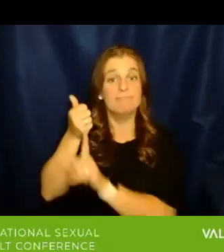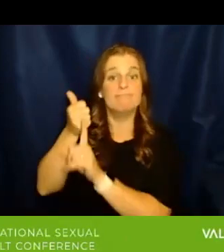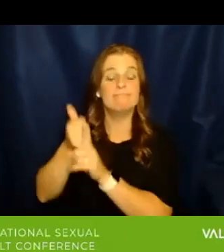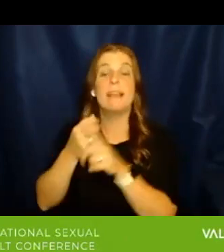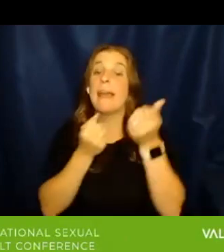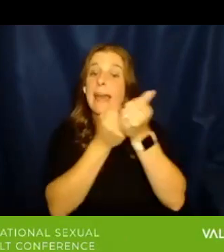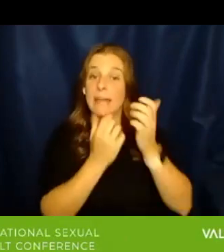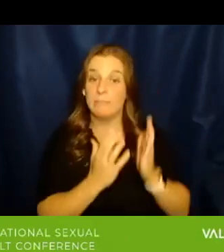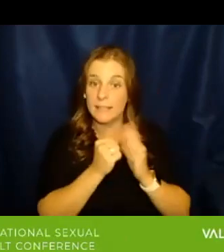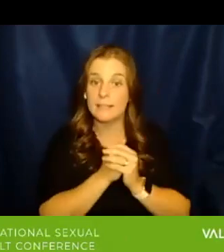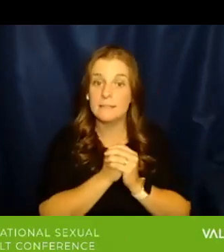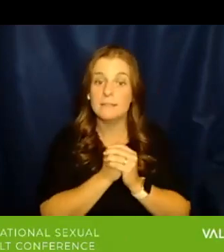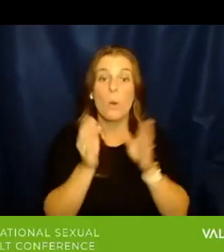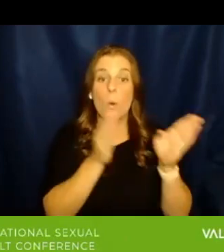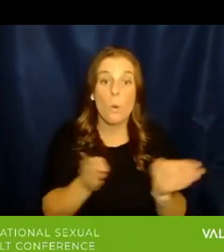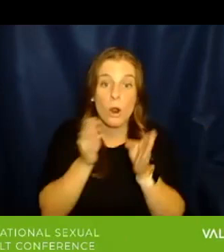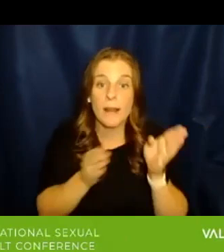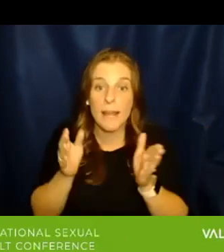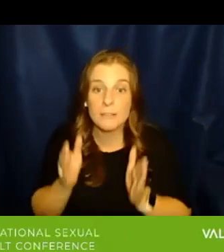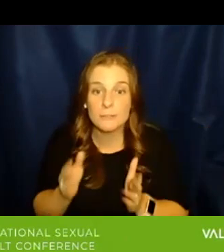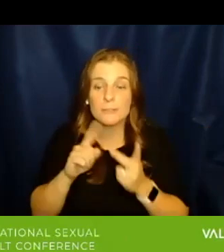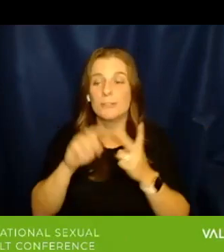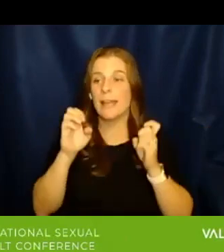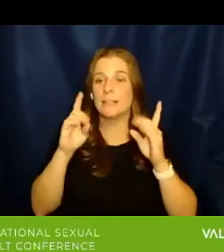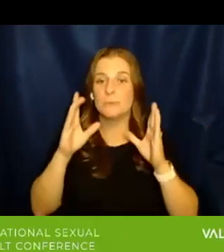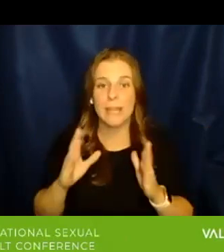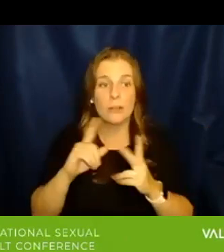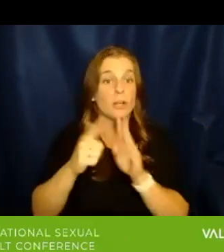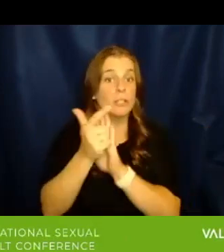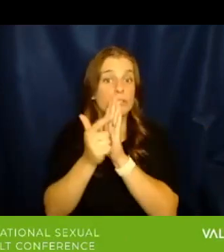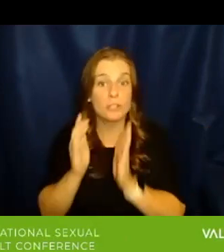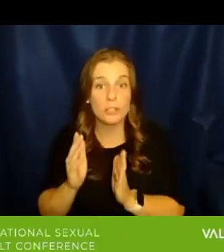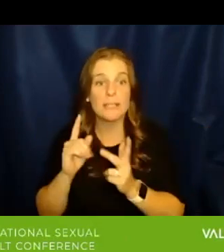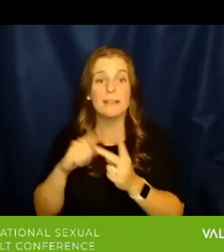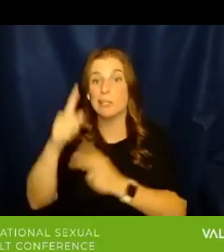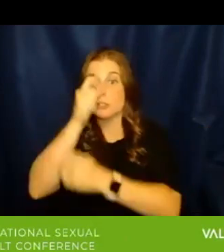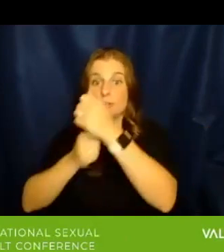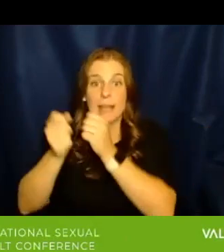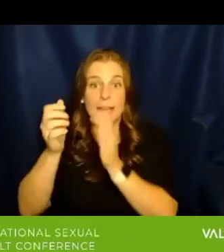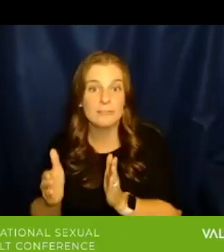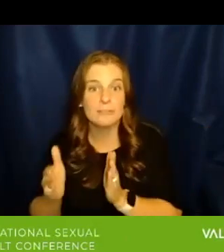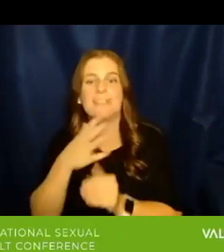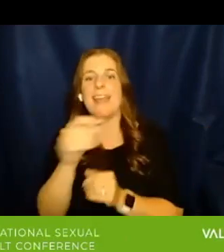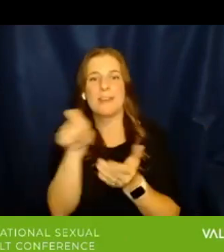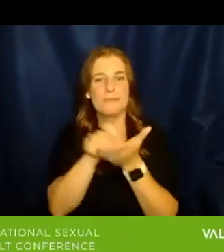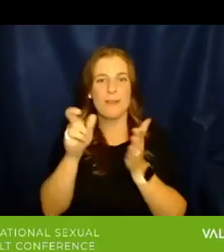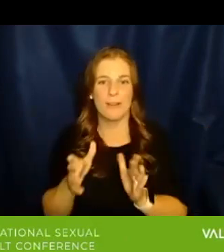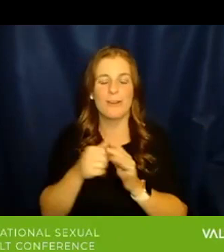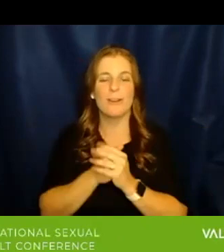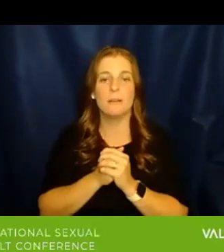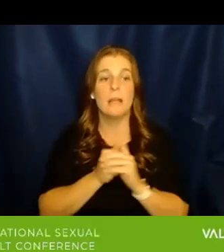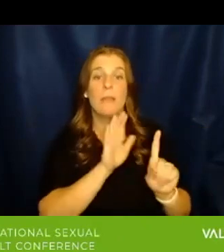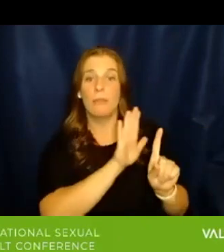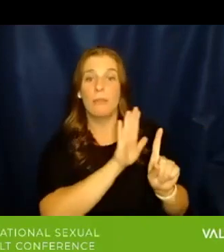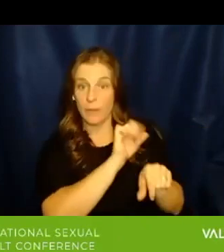advocate, organizer, educator, attorney, strategist, and writer. Their work focuses